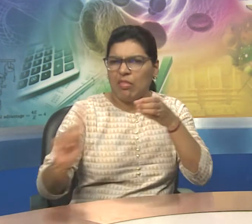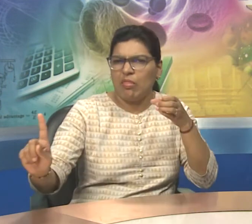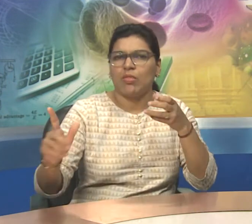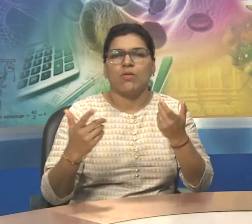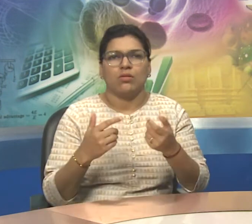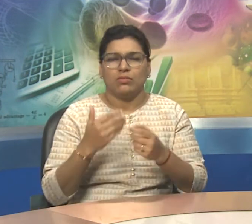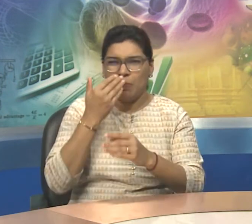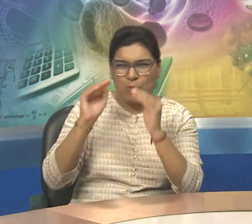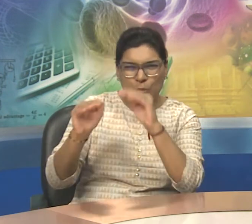Discrimination.